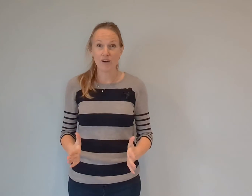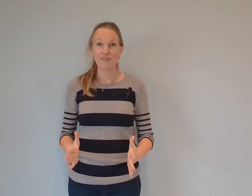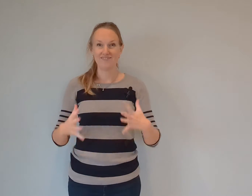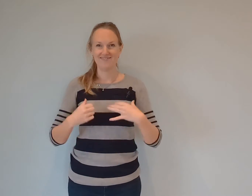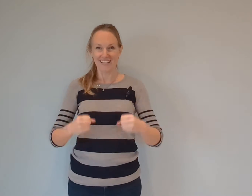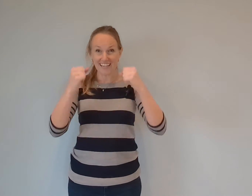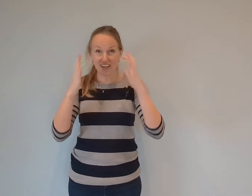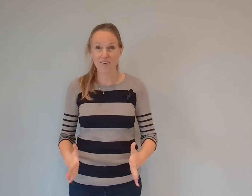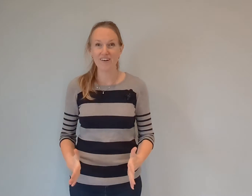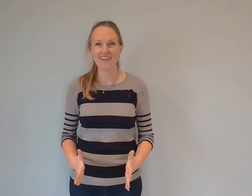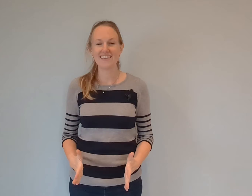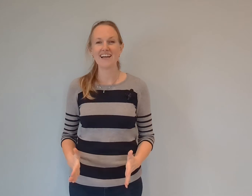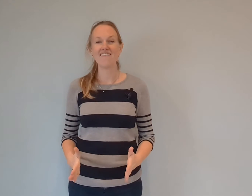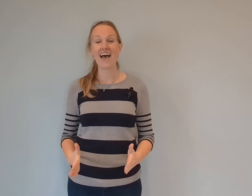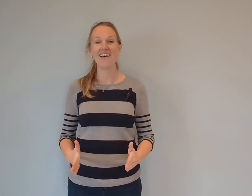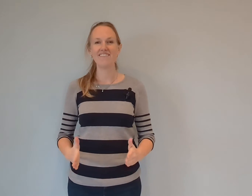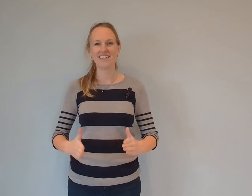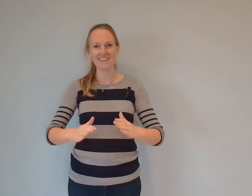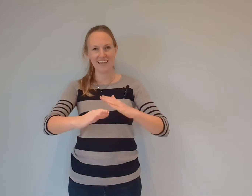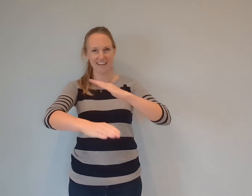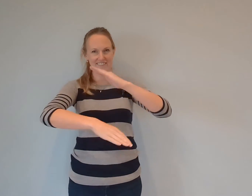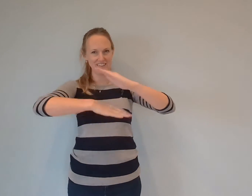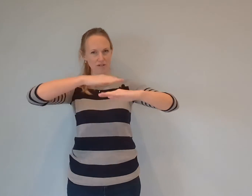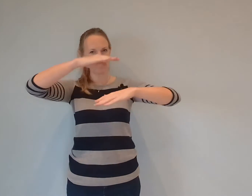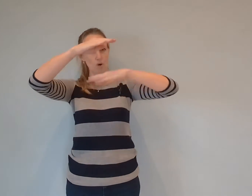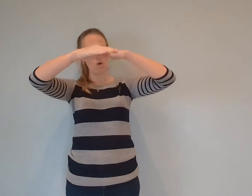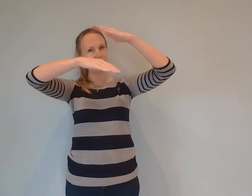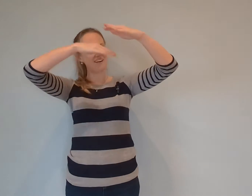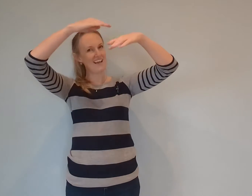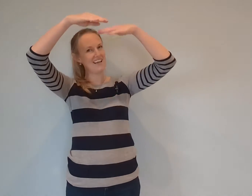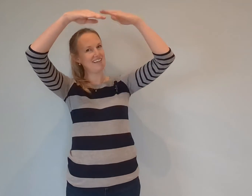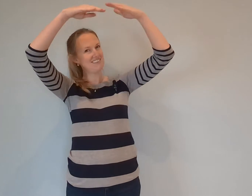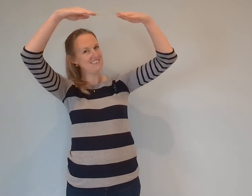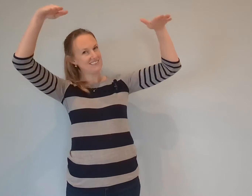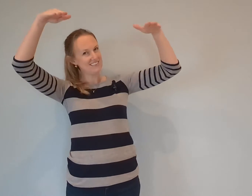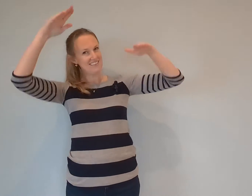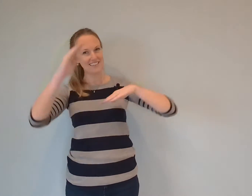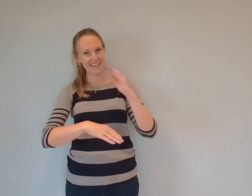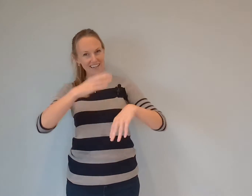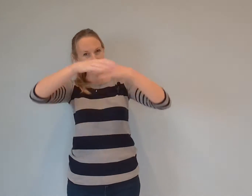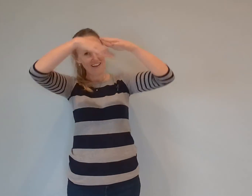hero, and then of heaven, we roll our hands. Okay,